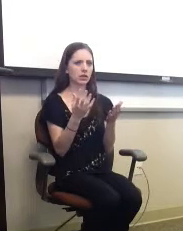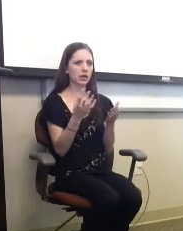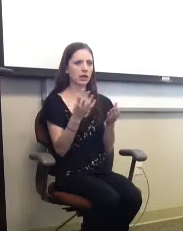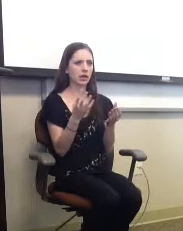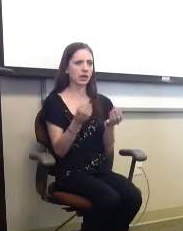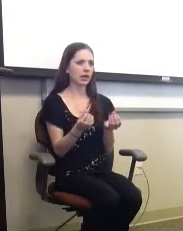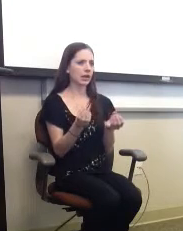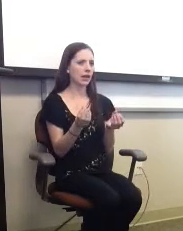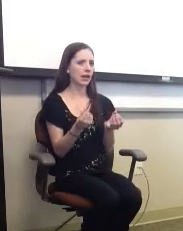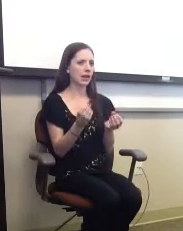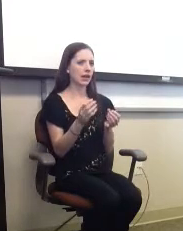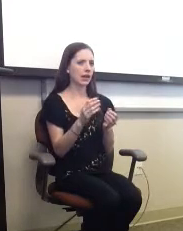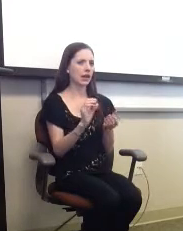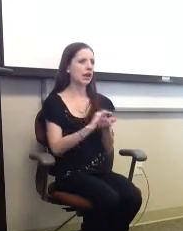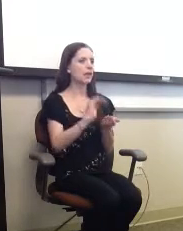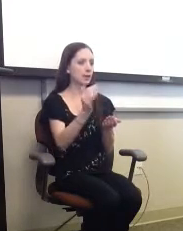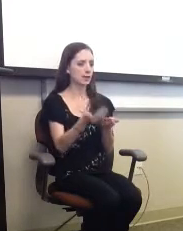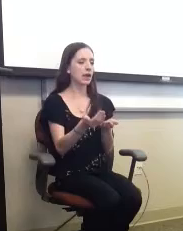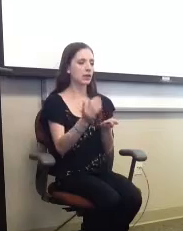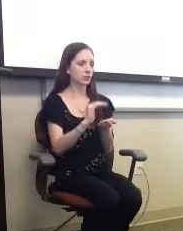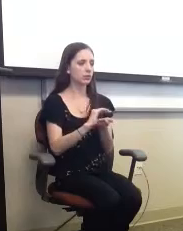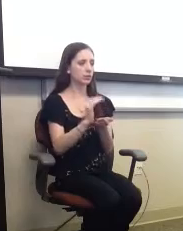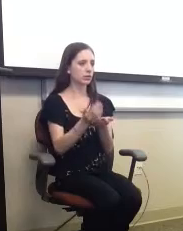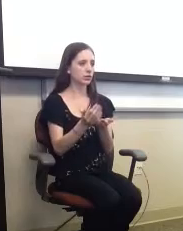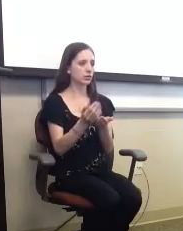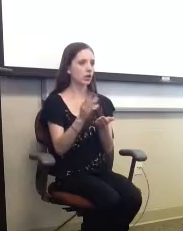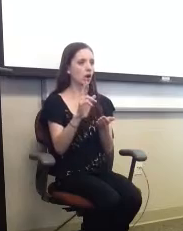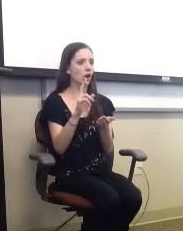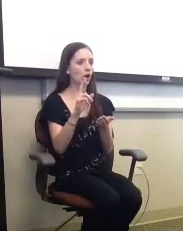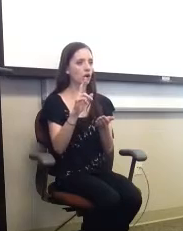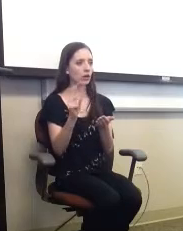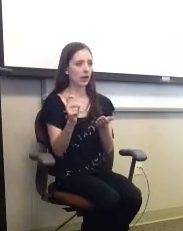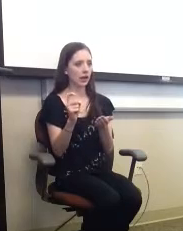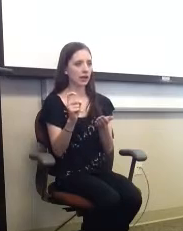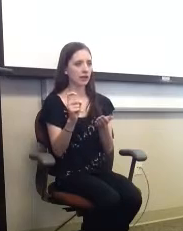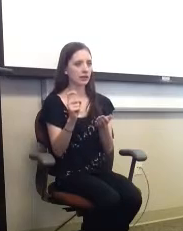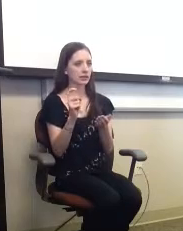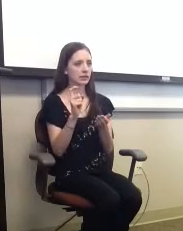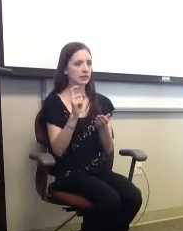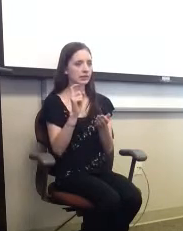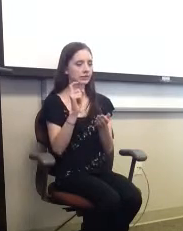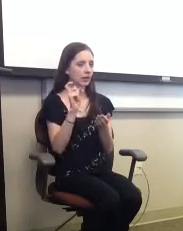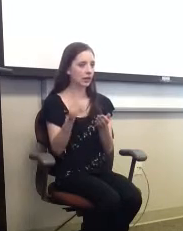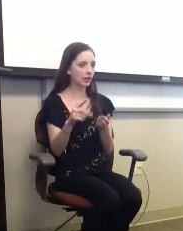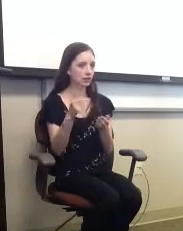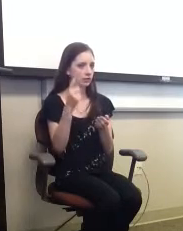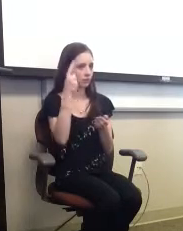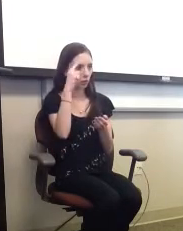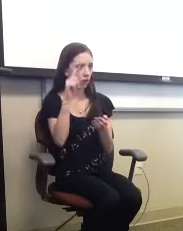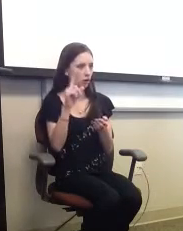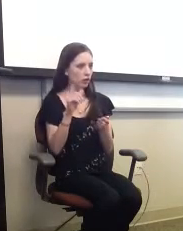here, prescribed by Dr. Smith, or RX as per Dr. Smith, Prozac 20 milligrams, 30